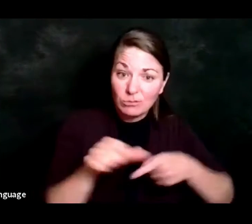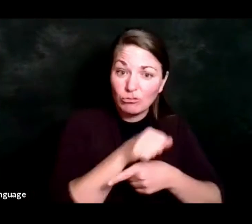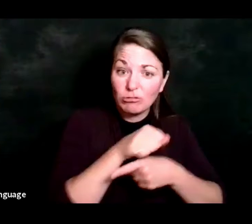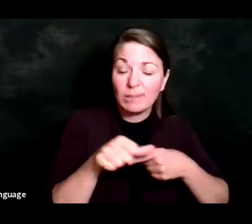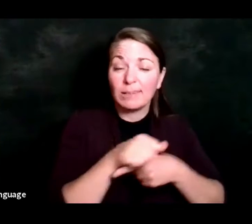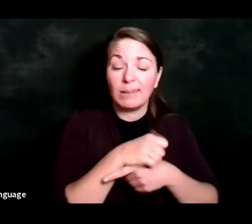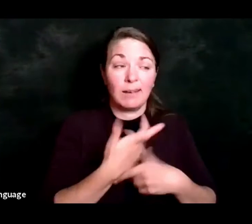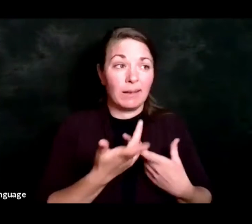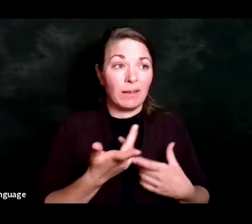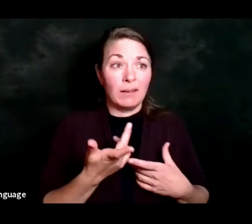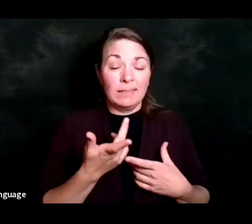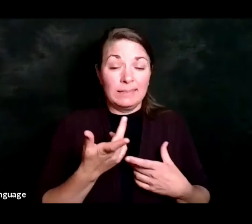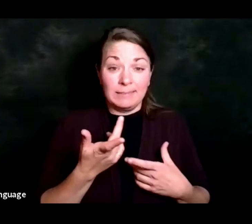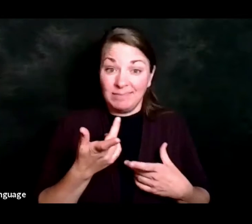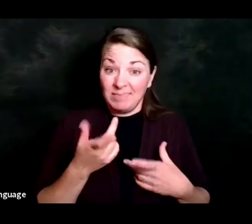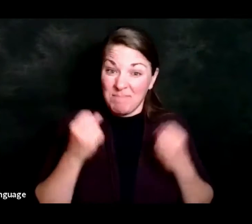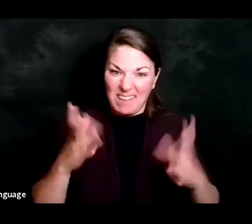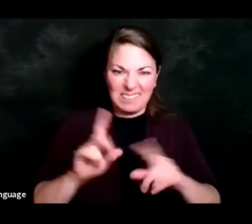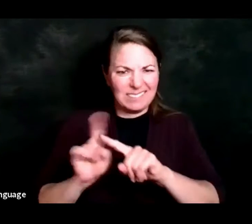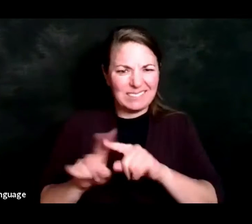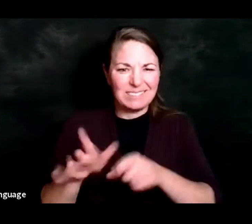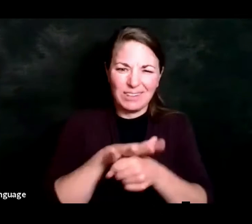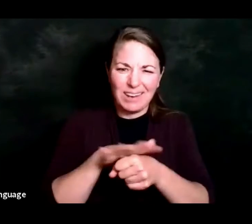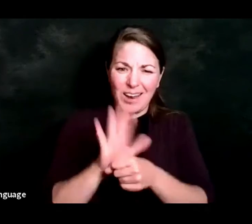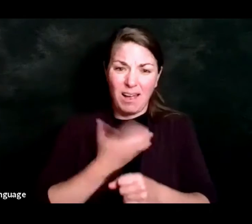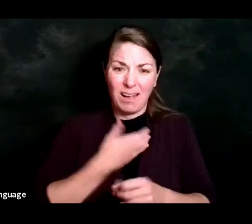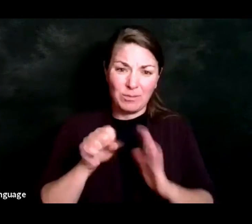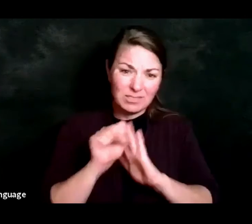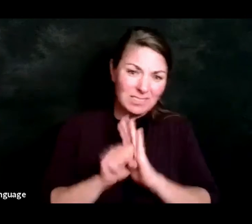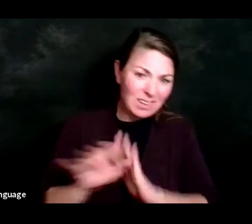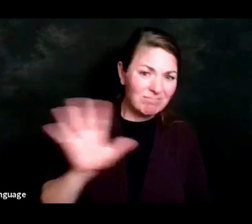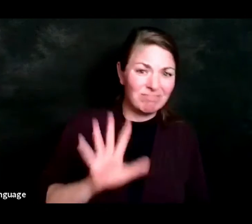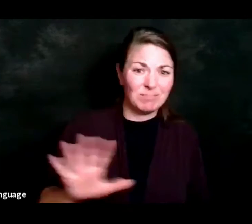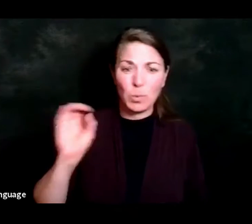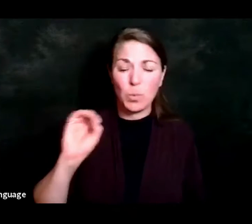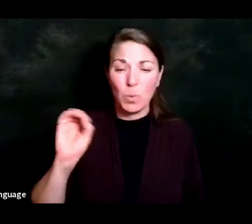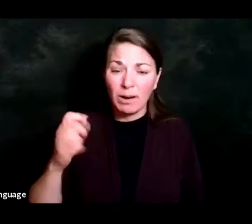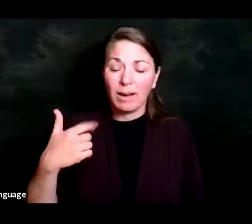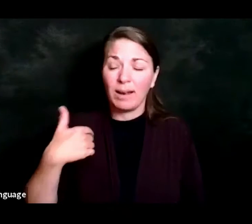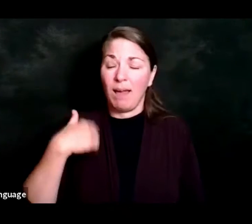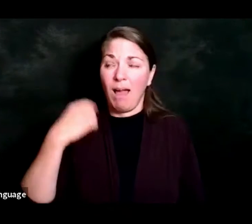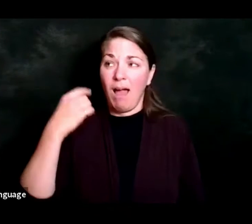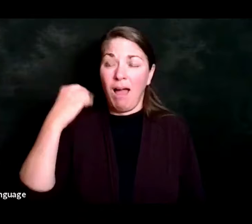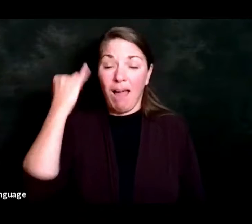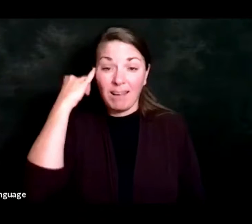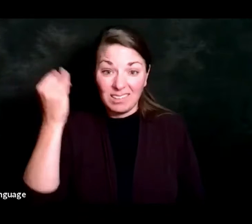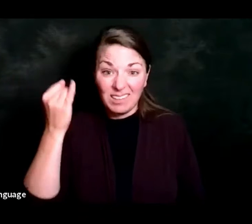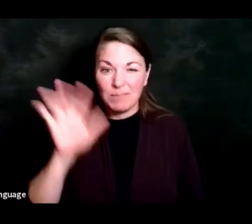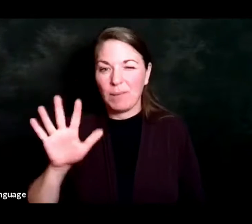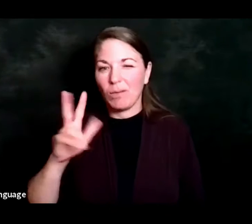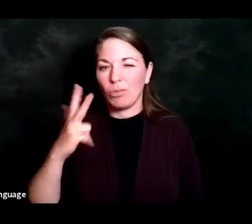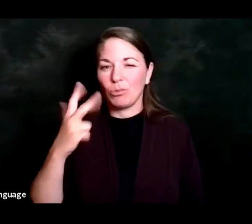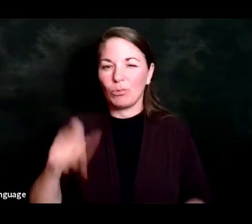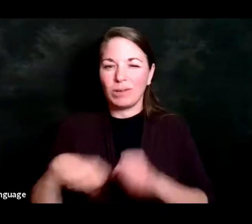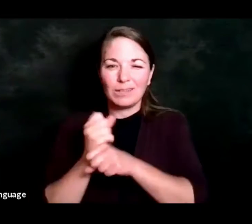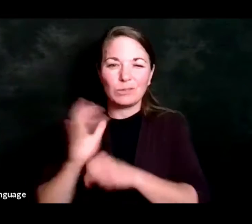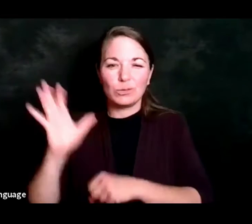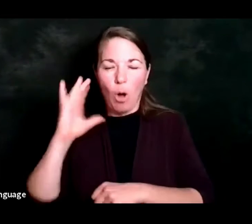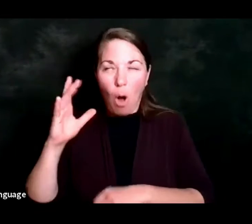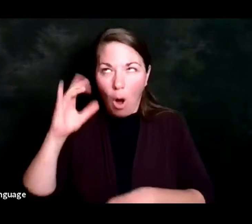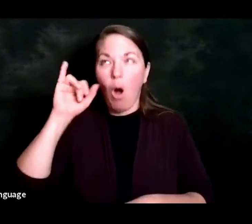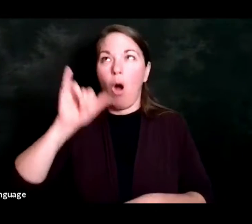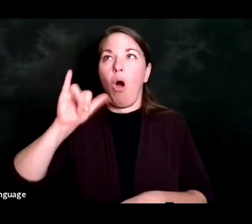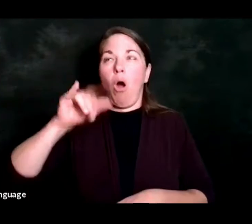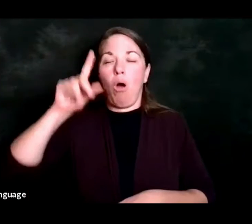state, and it was through this push that I came up with the SANE Regional Team Lead program about 3 years ago. I realized that